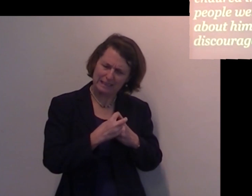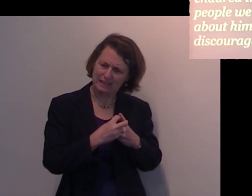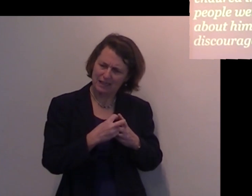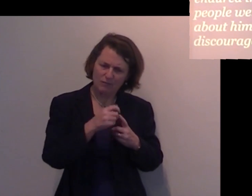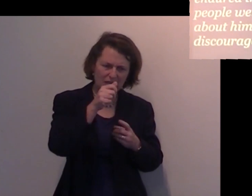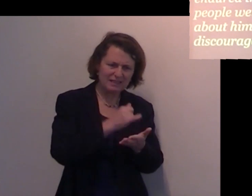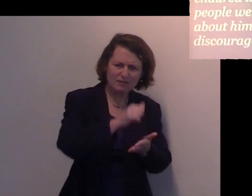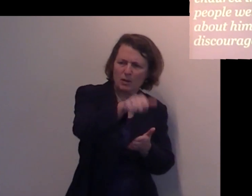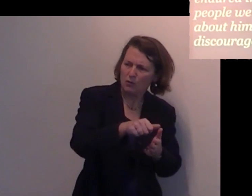him.